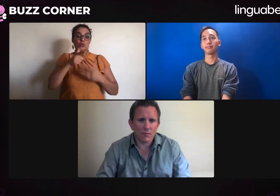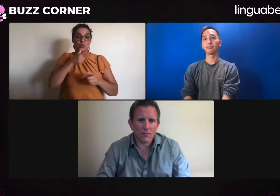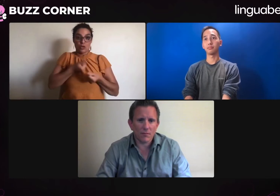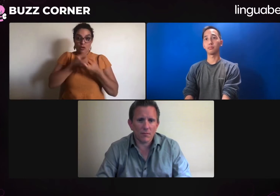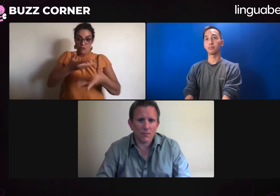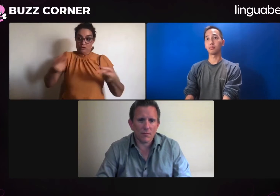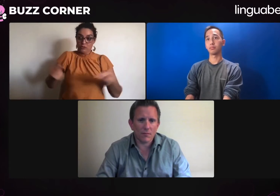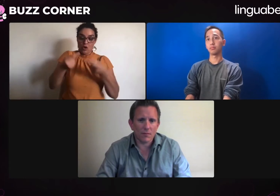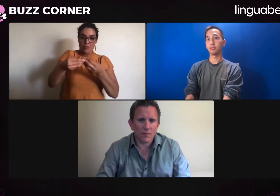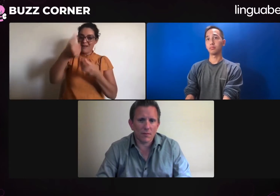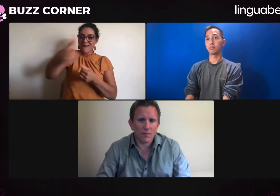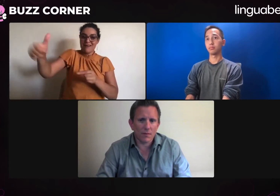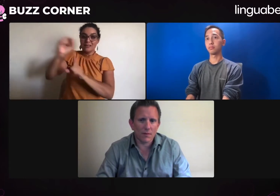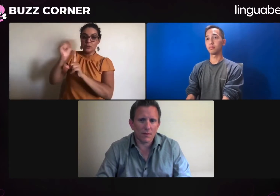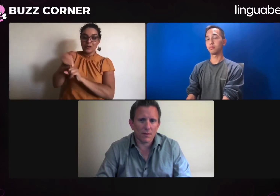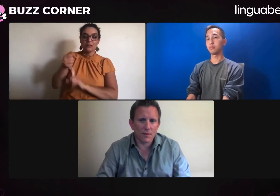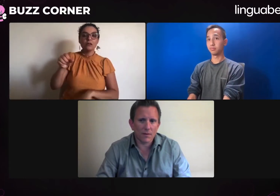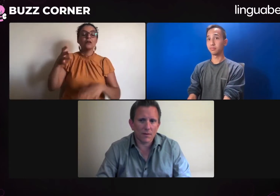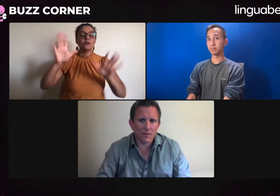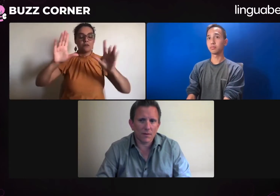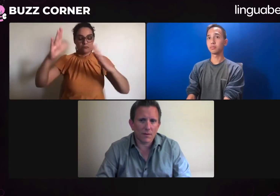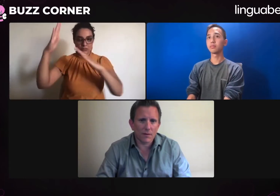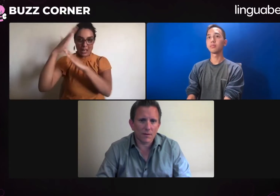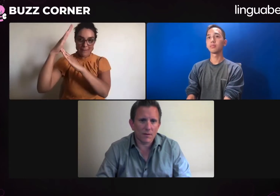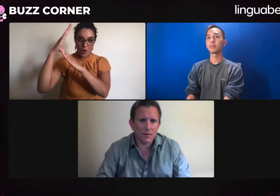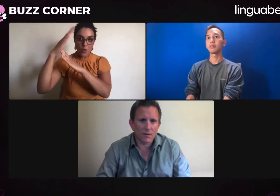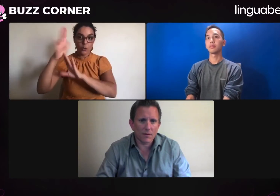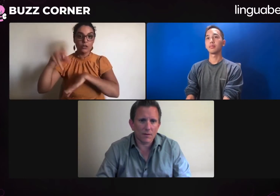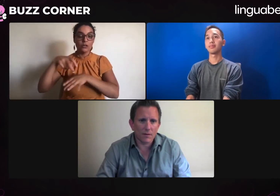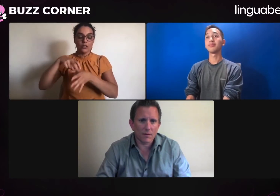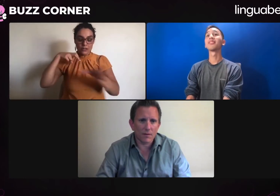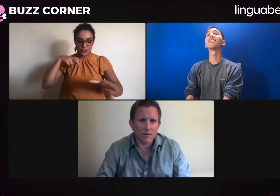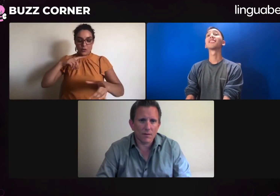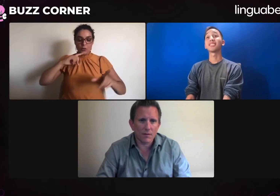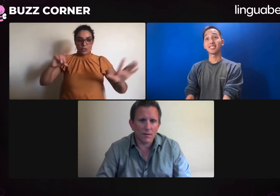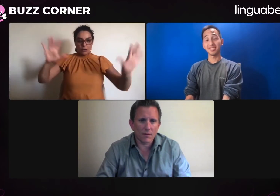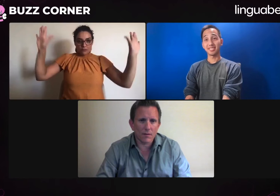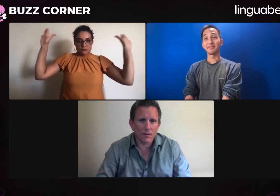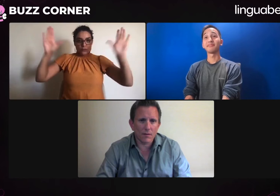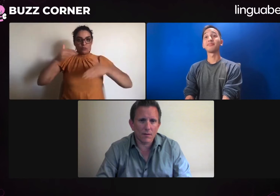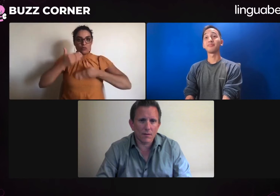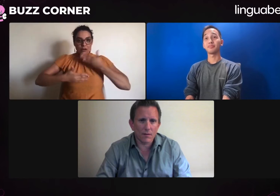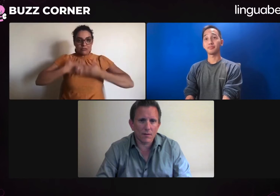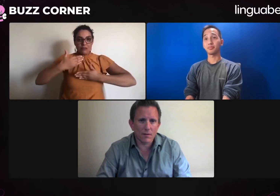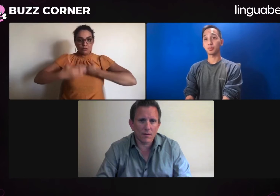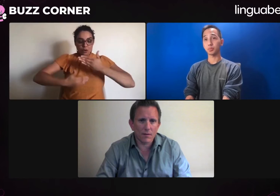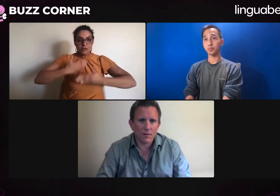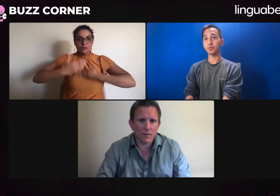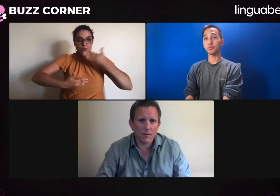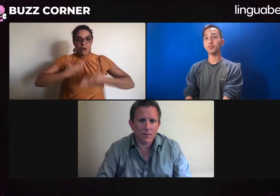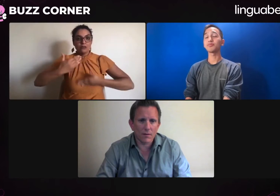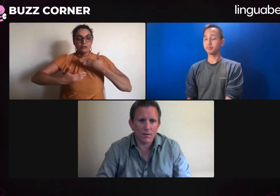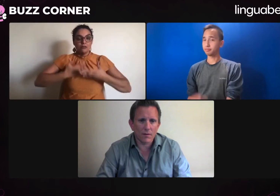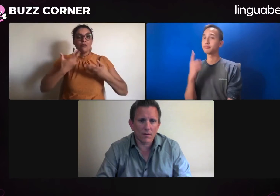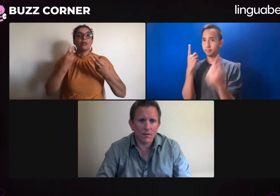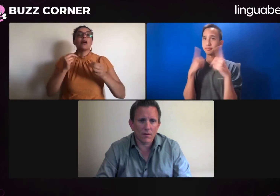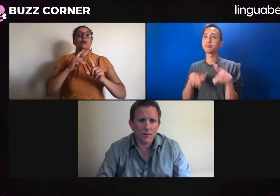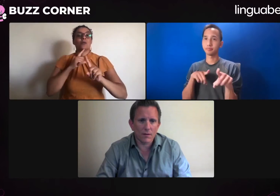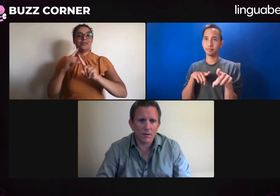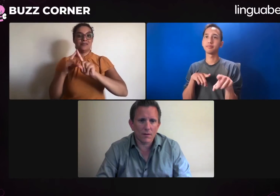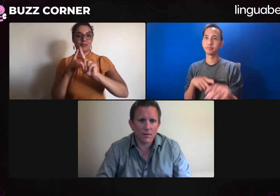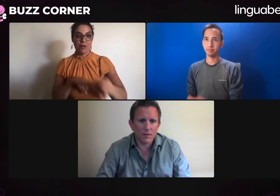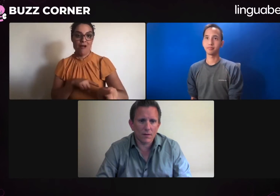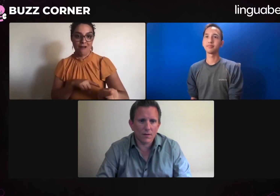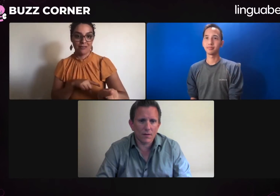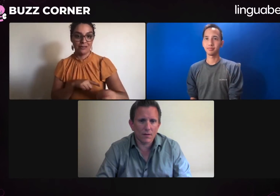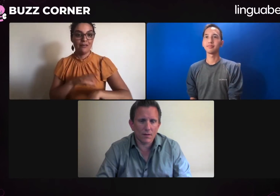So I think the best thing with whoever causes the harm in any situation needs to say, okay, time out, take a step back. Let me